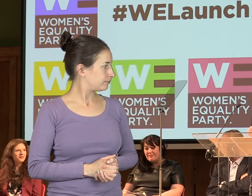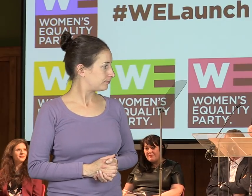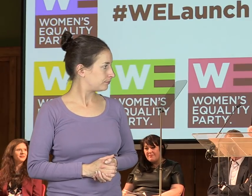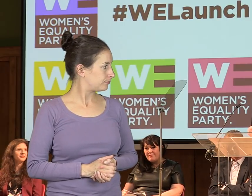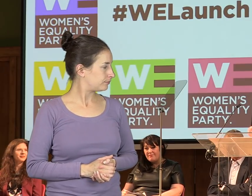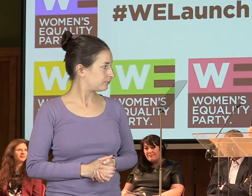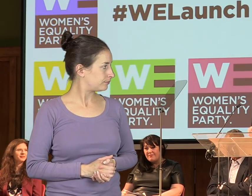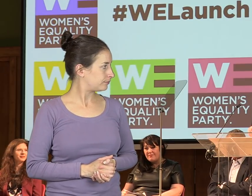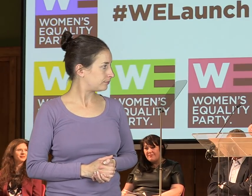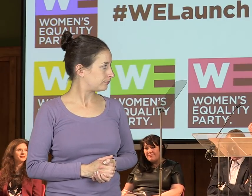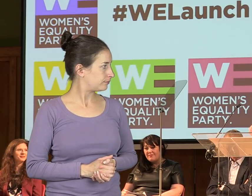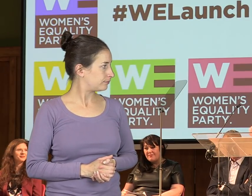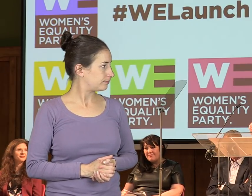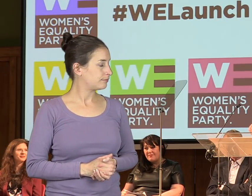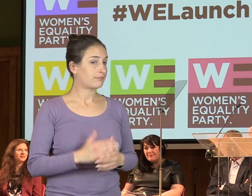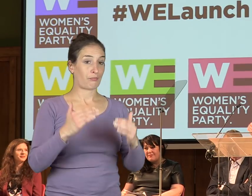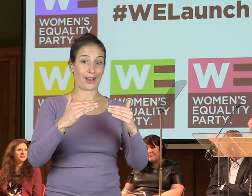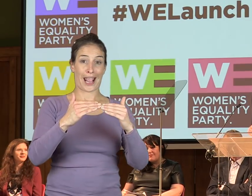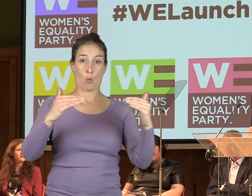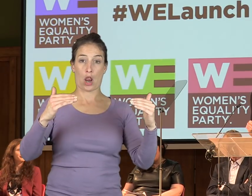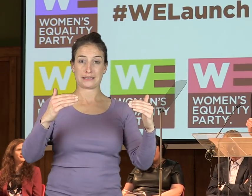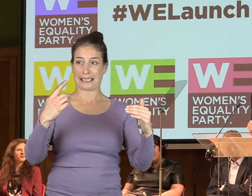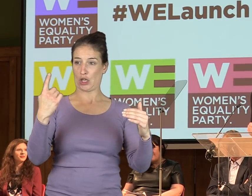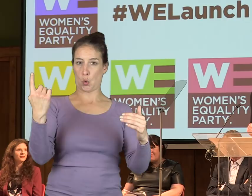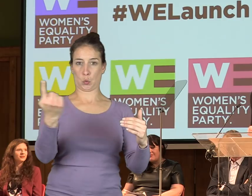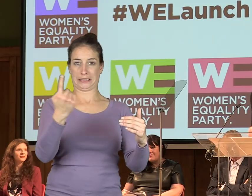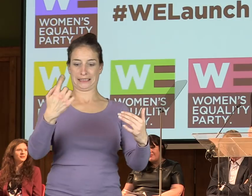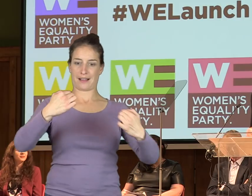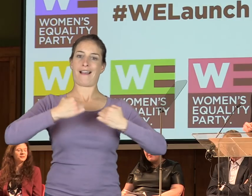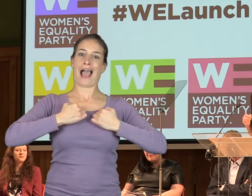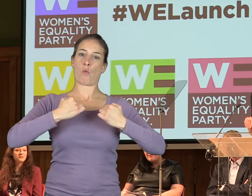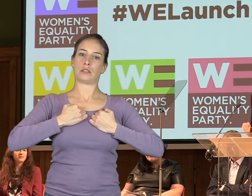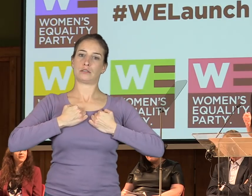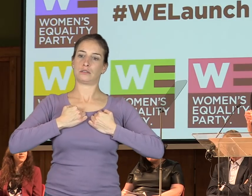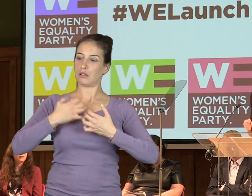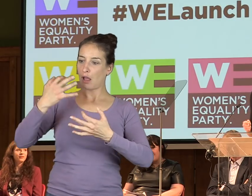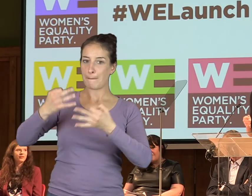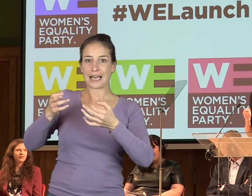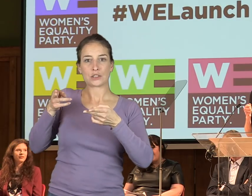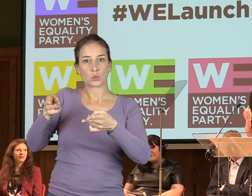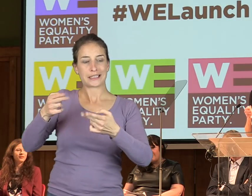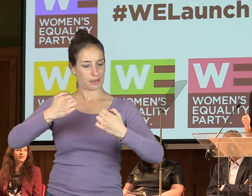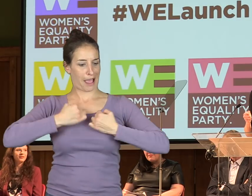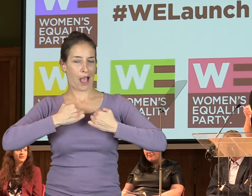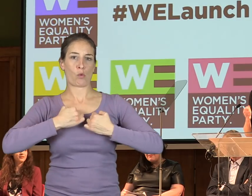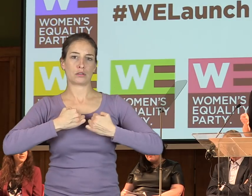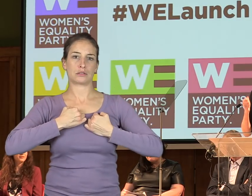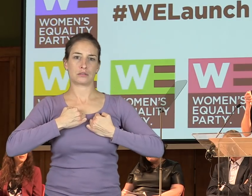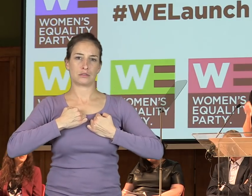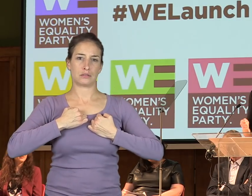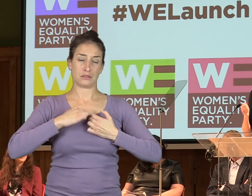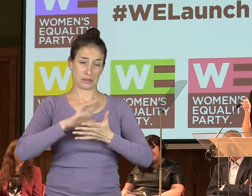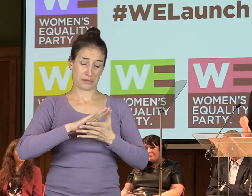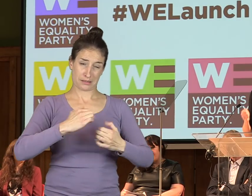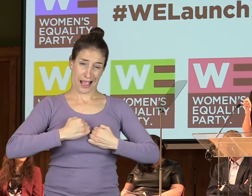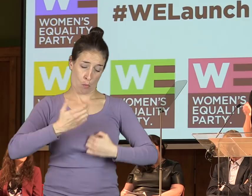Equality belongs to us. The political system belongs to us. We are within our rights to lay claim to both,